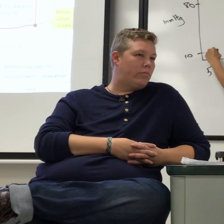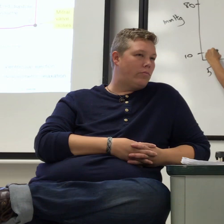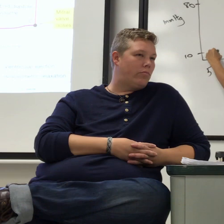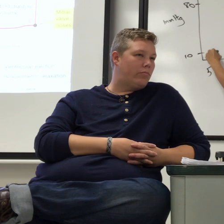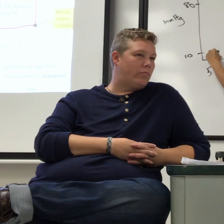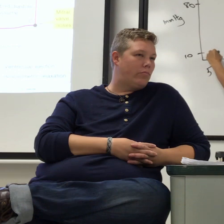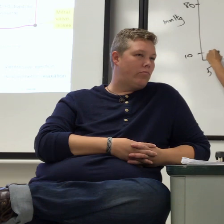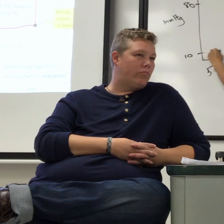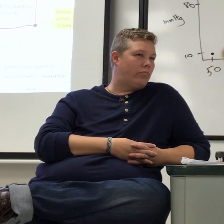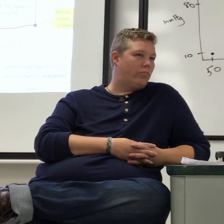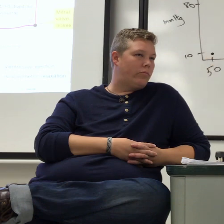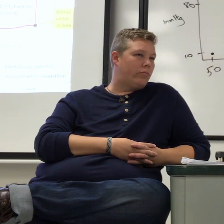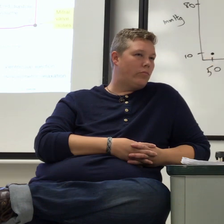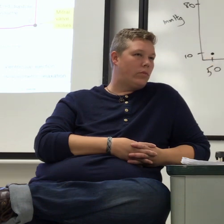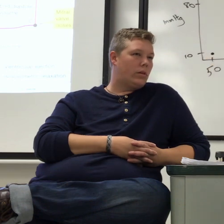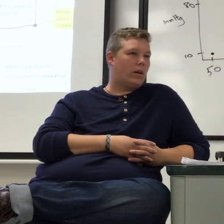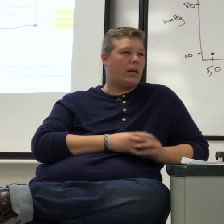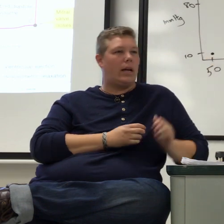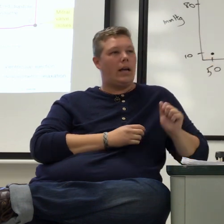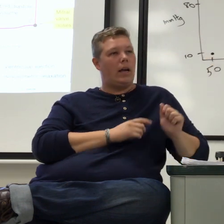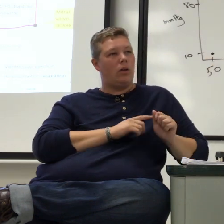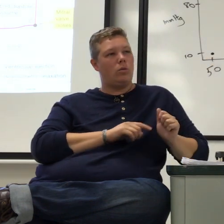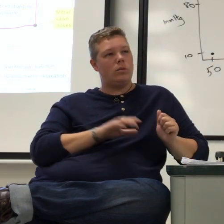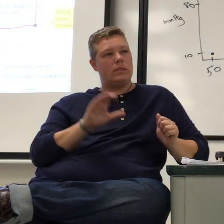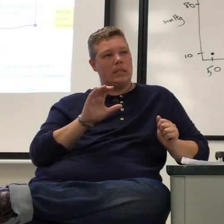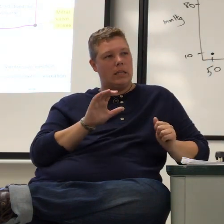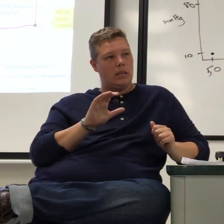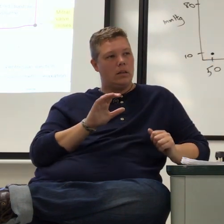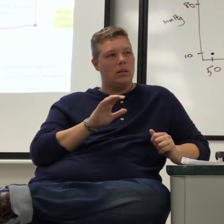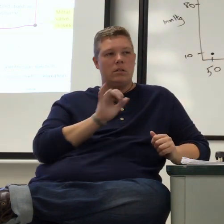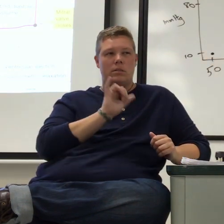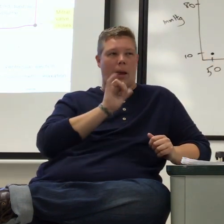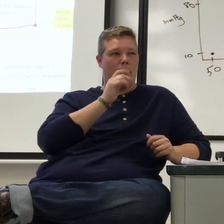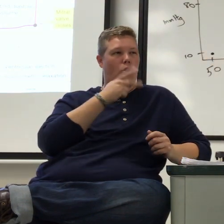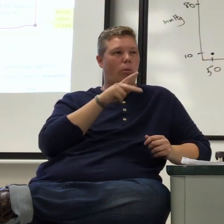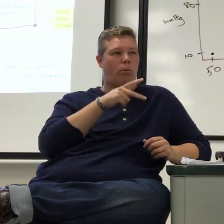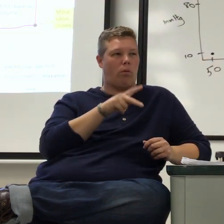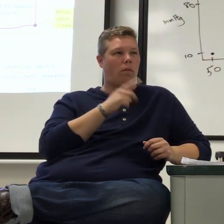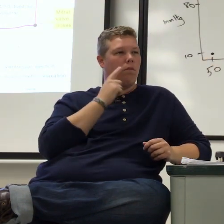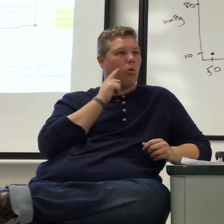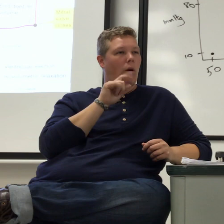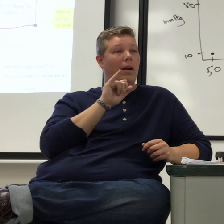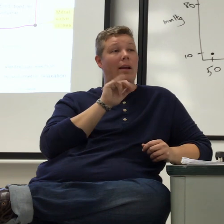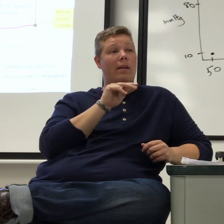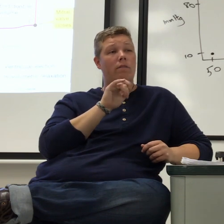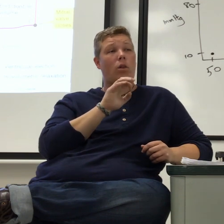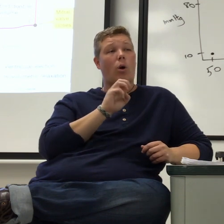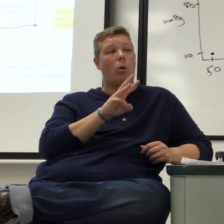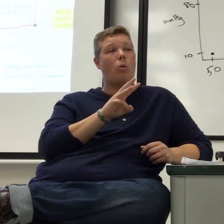So let's go from their A to their C. I'll use purple, the same purple I used for inflow.